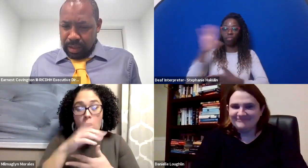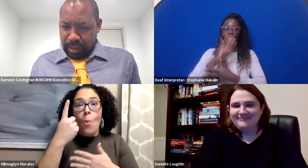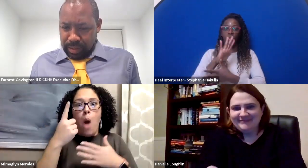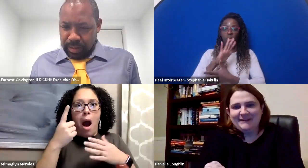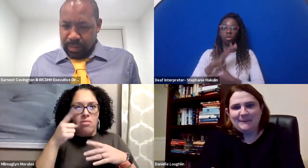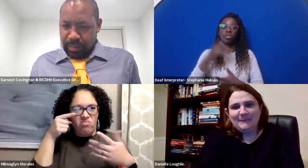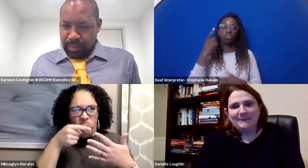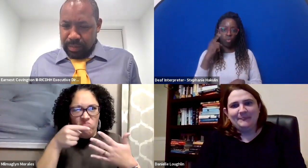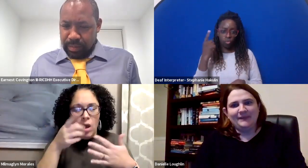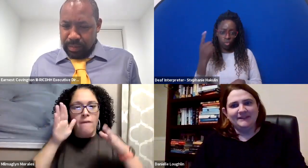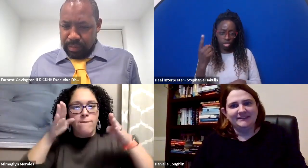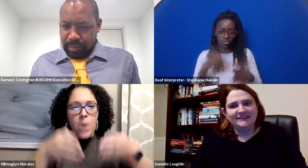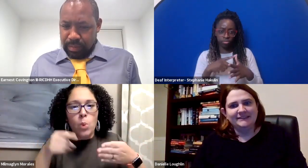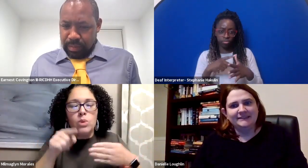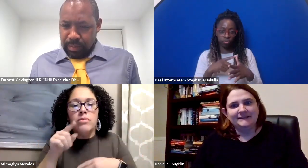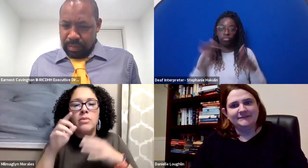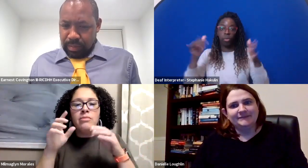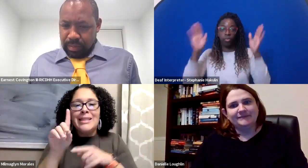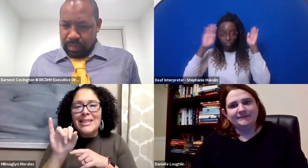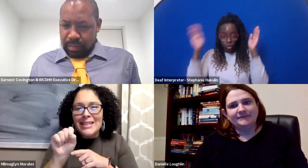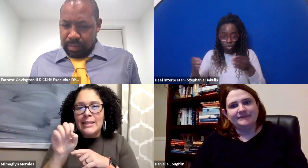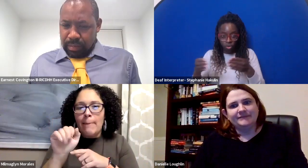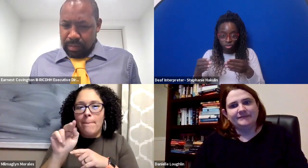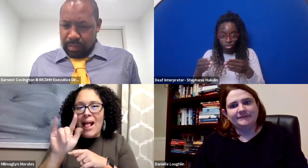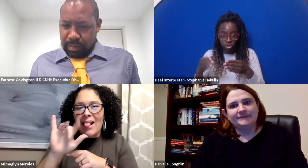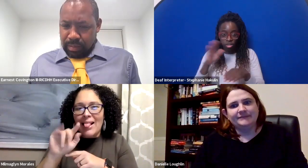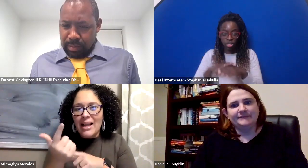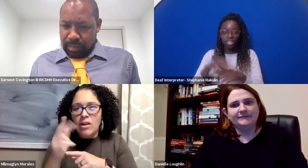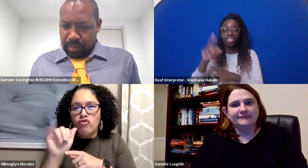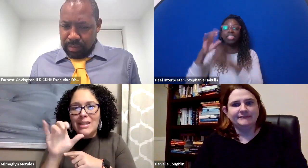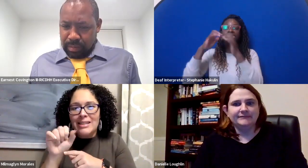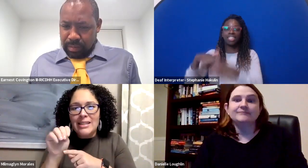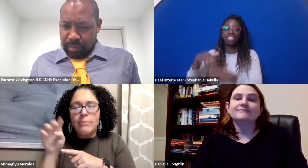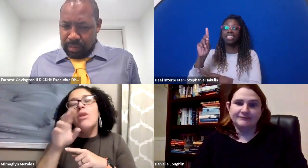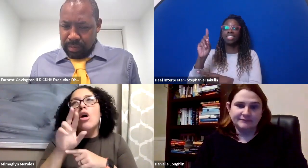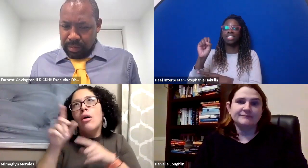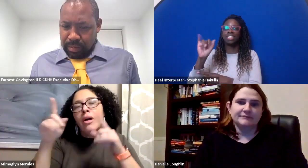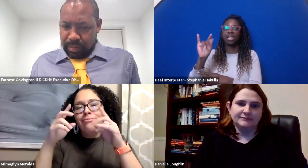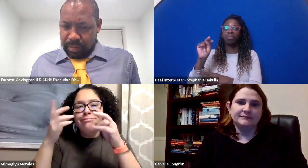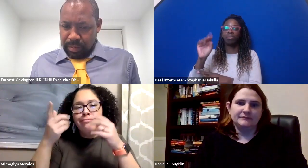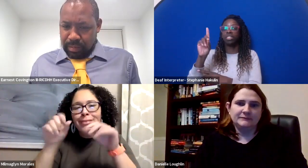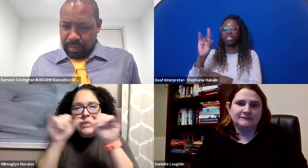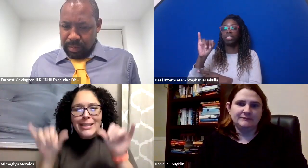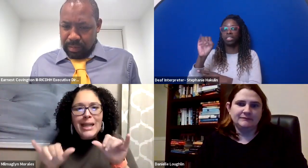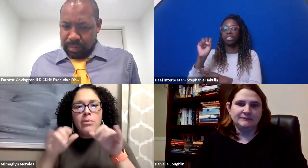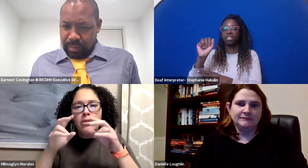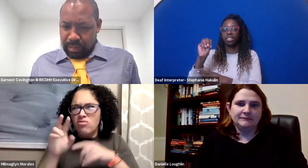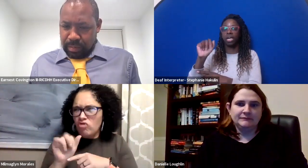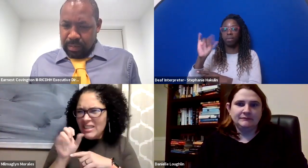has one of our priorities at NAD is to dismantle